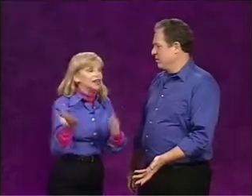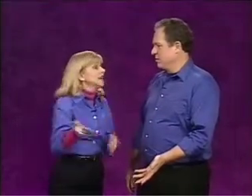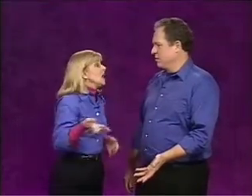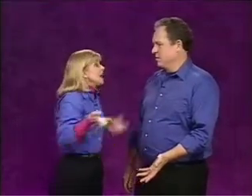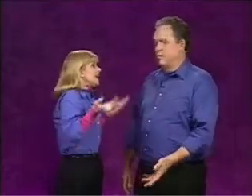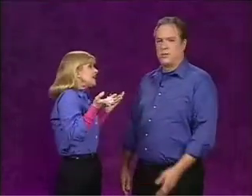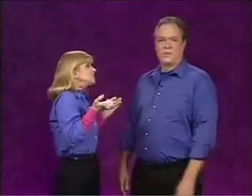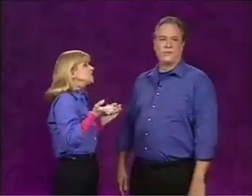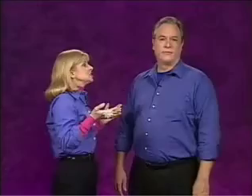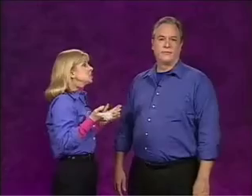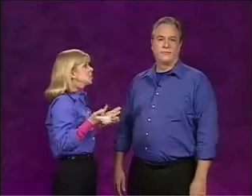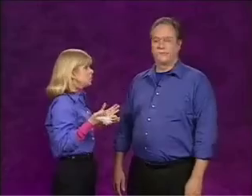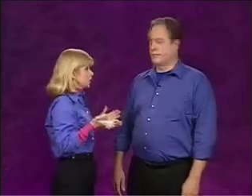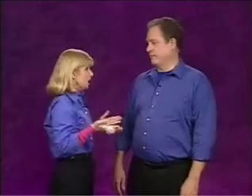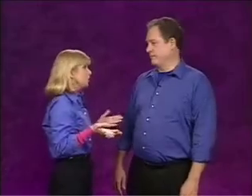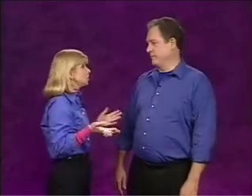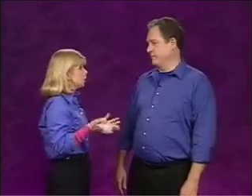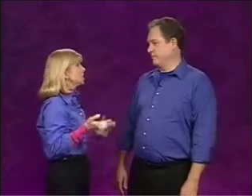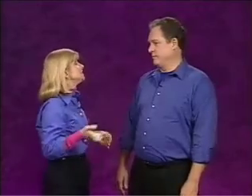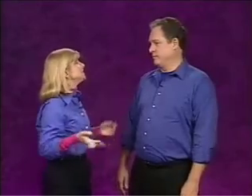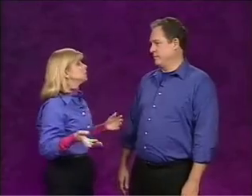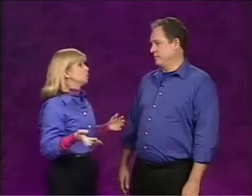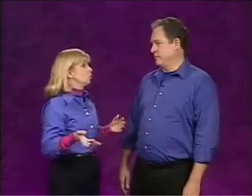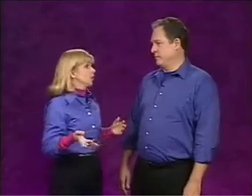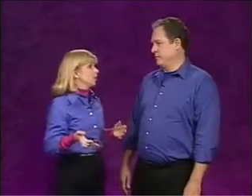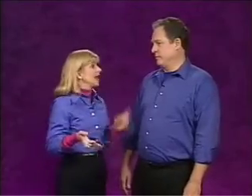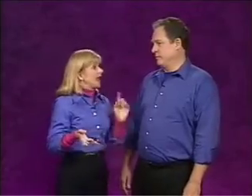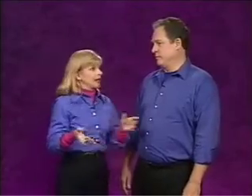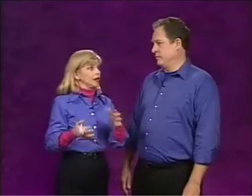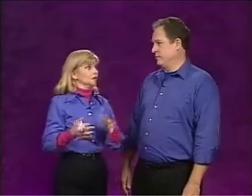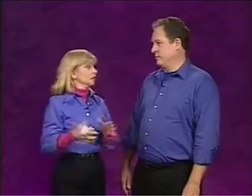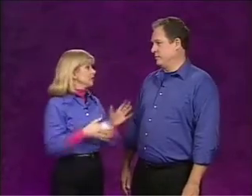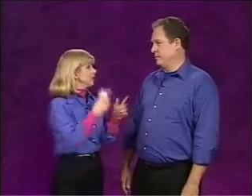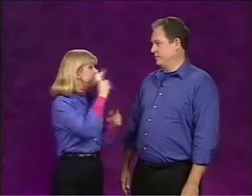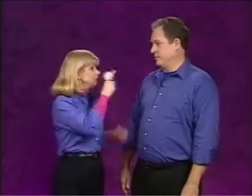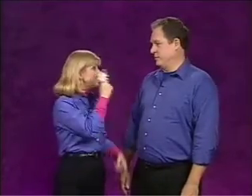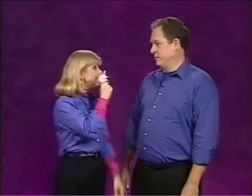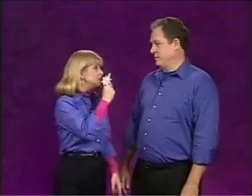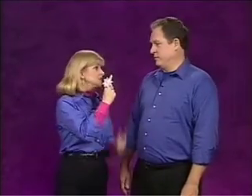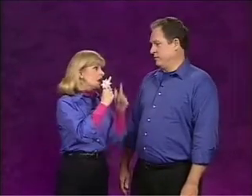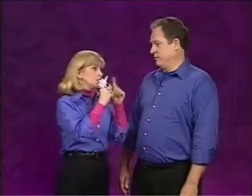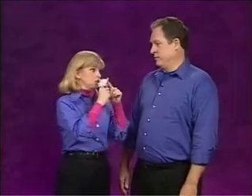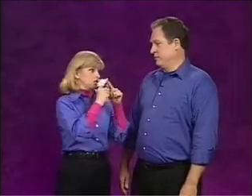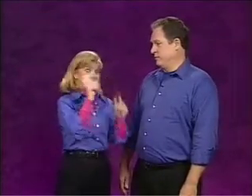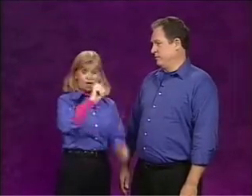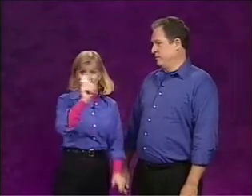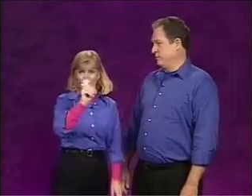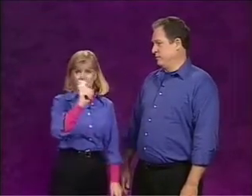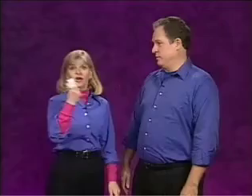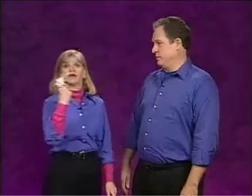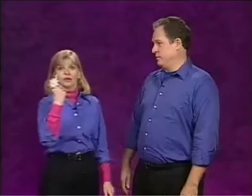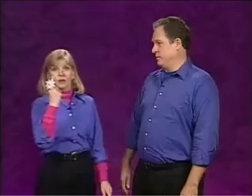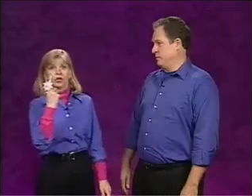really. It's just supposed to remind me to go to my dental appointment at 8. If I didn't put this on, trust me, I'd never remember to